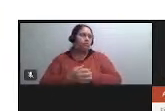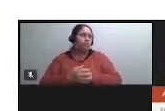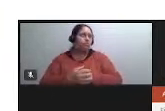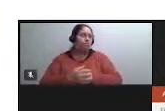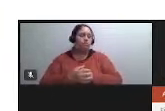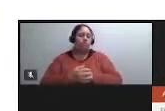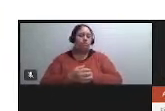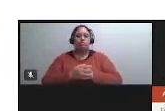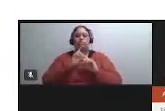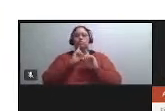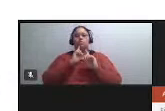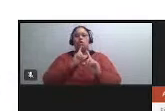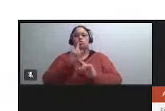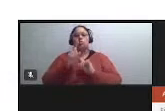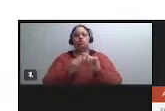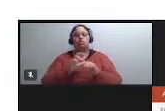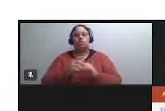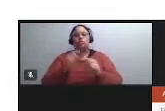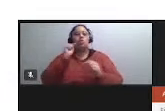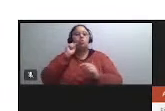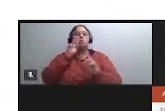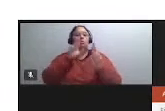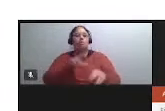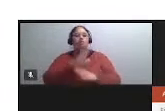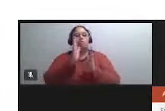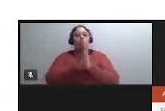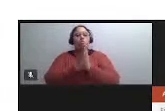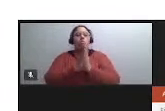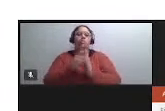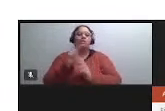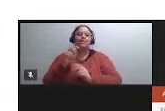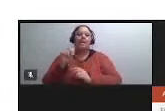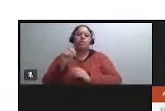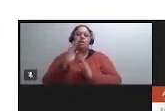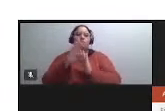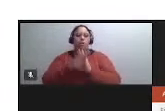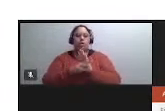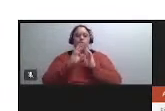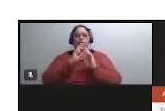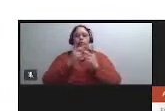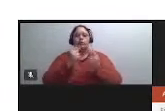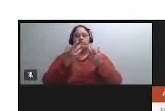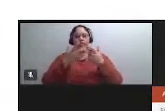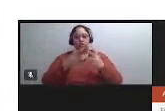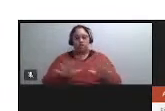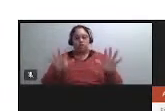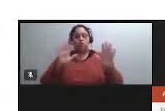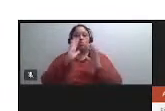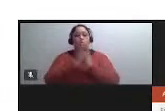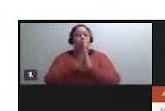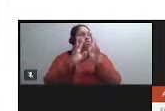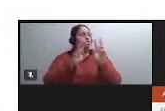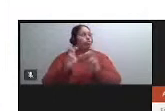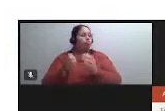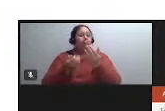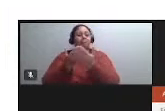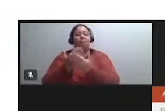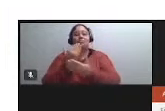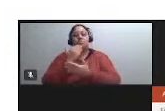question, I would say, of course, the report was for all Tetanati programs, the report was done, and all the issues that were raised by